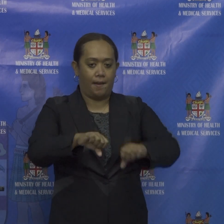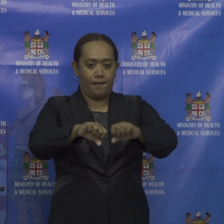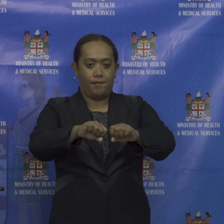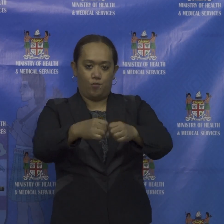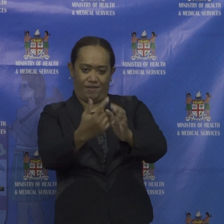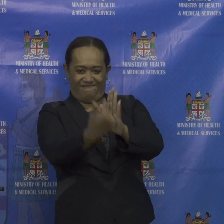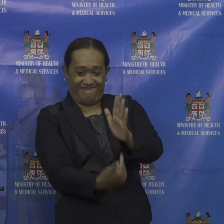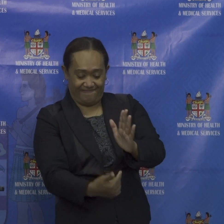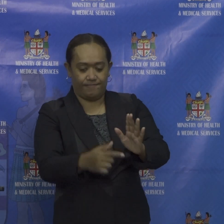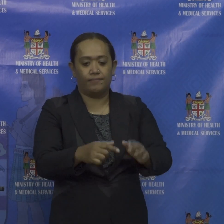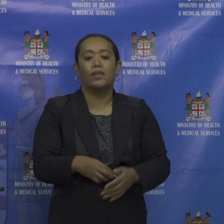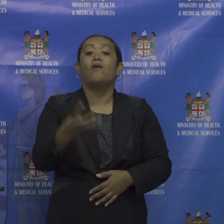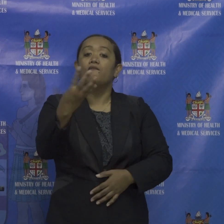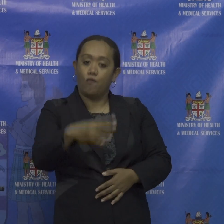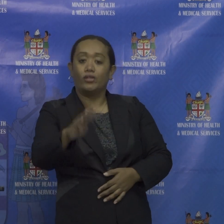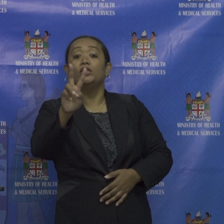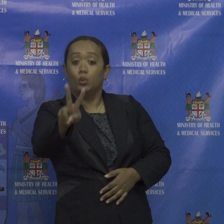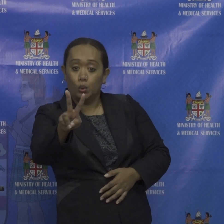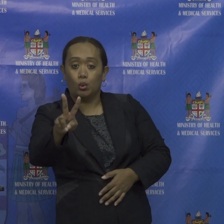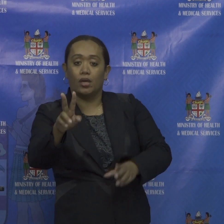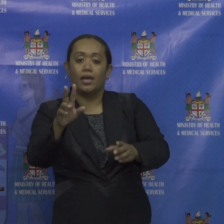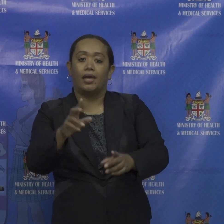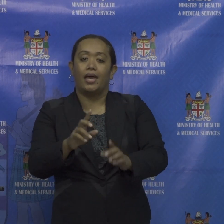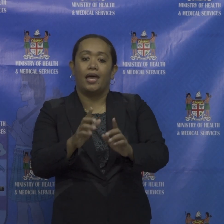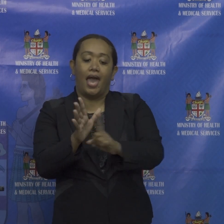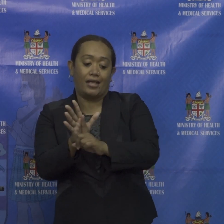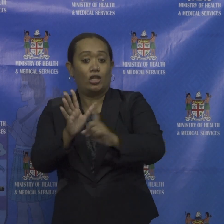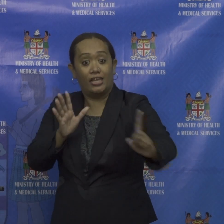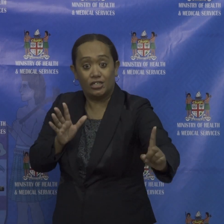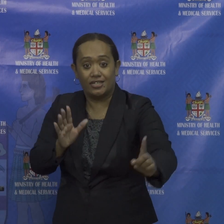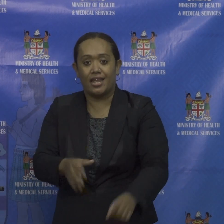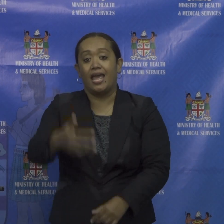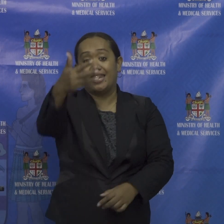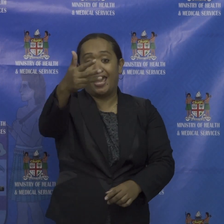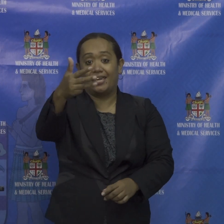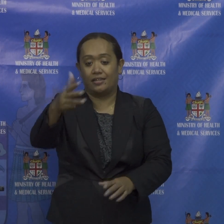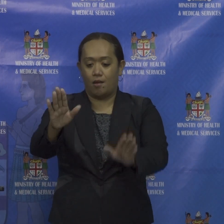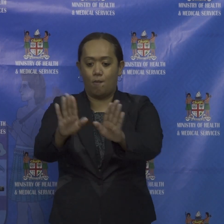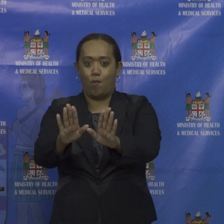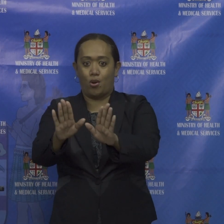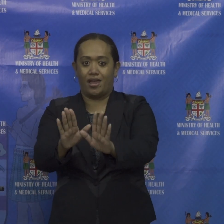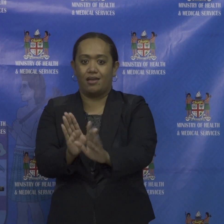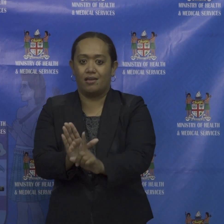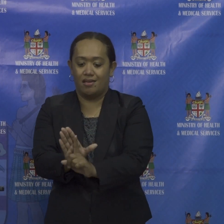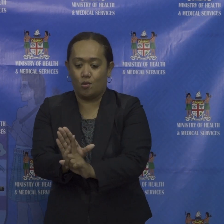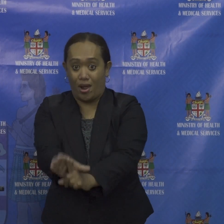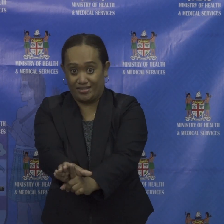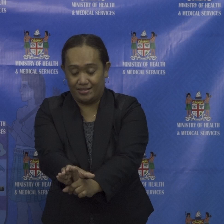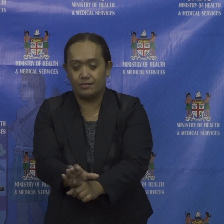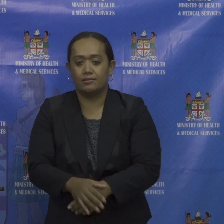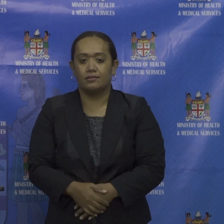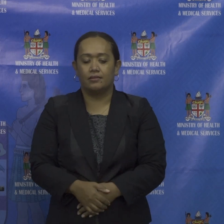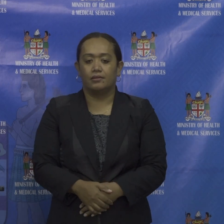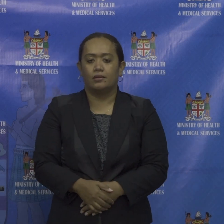got 42 cases in isolation, 9 are border quarantine, 29 are locally transmitted, and 4 are under investigation. We're not